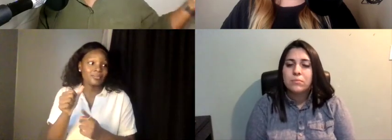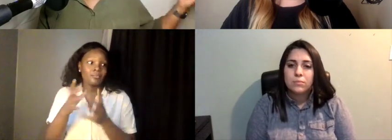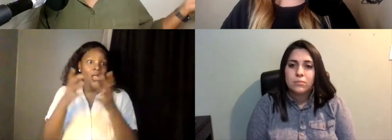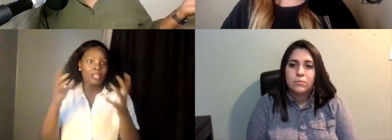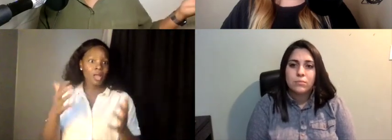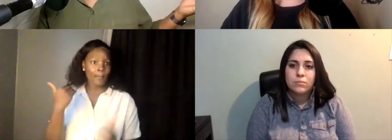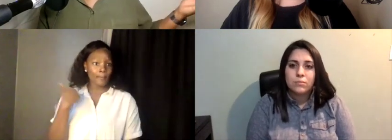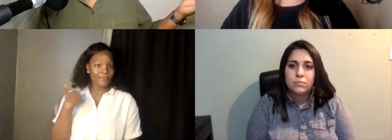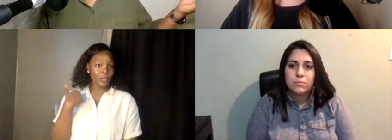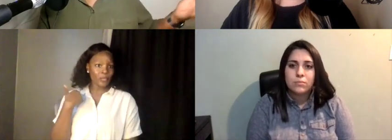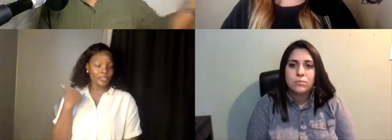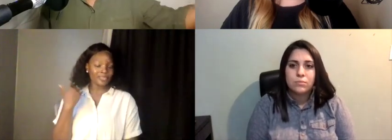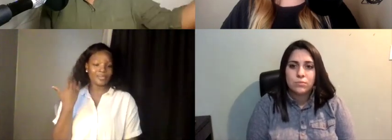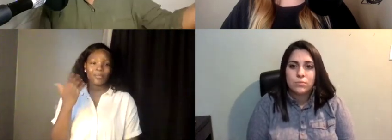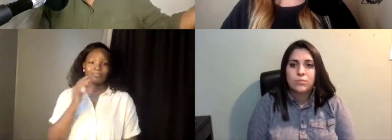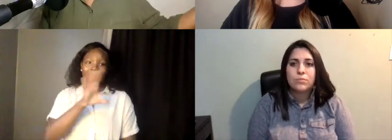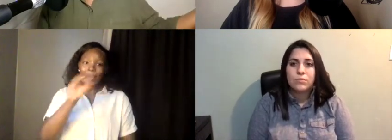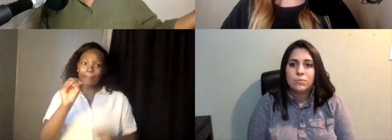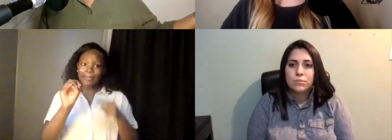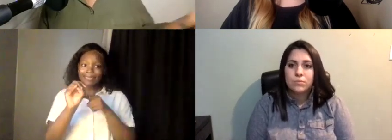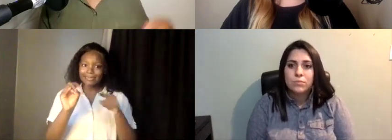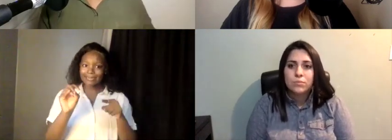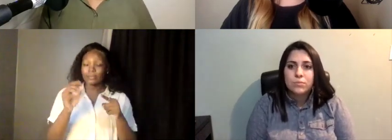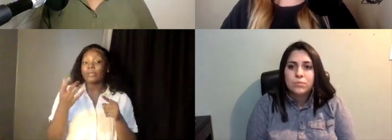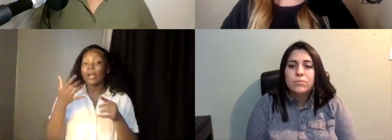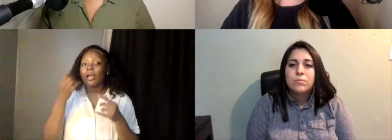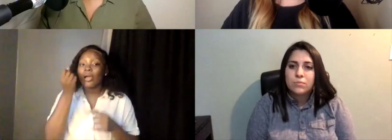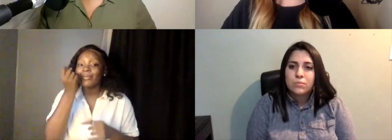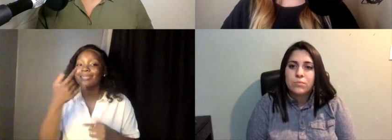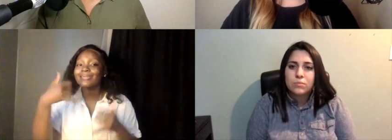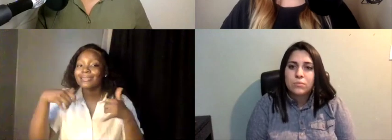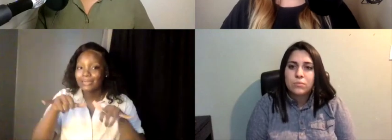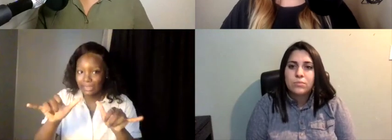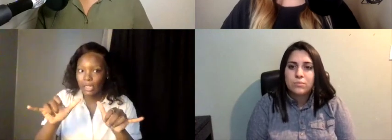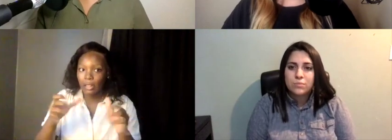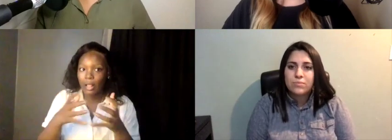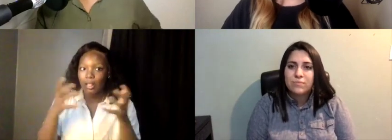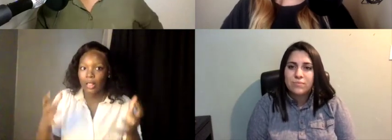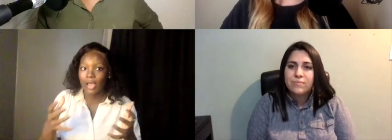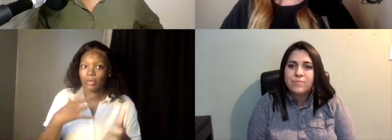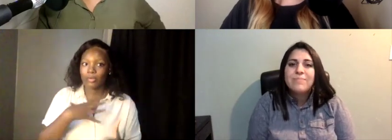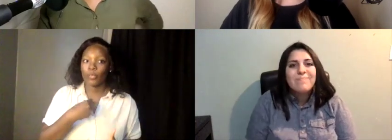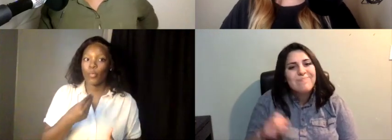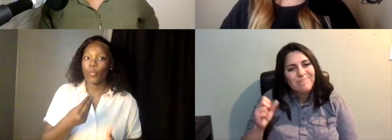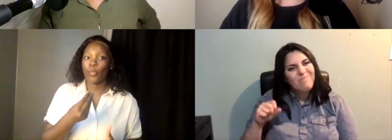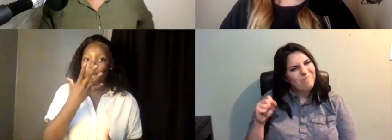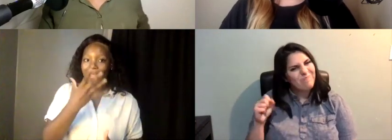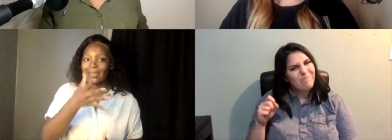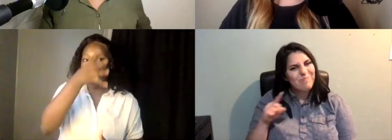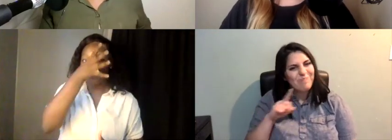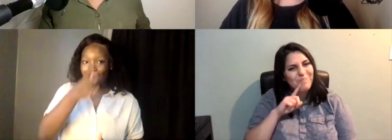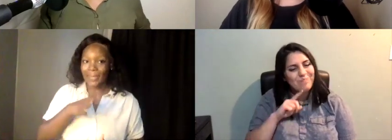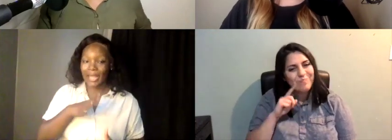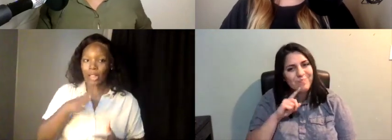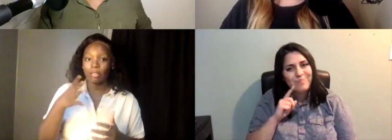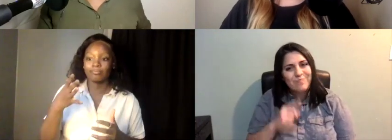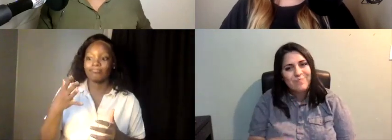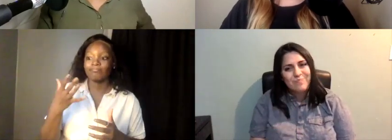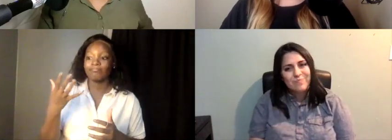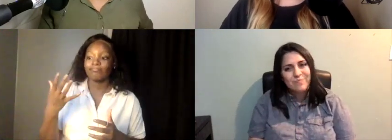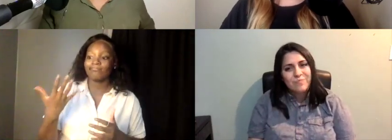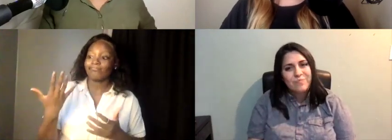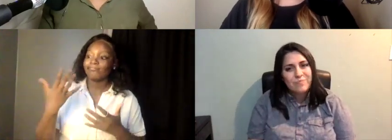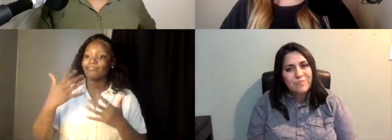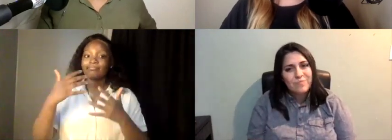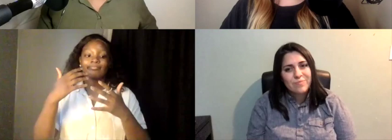white male dominated. I mean, and still are in a lot of places, you know. Yeah. Oh, yeah. But, you know, the idea that, like, you know, us